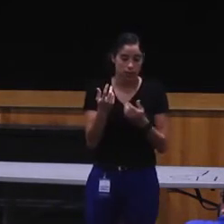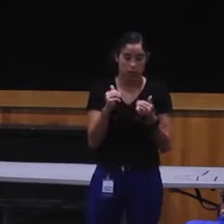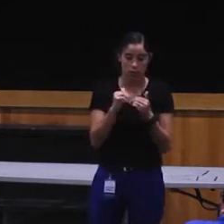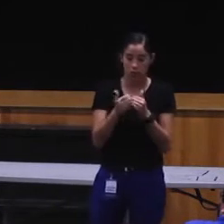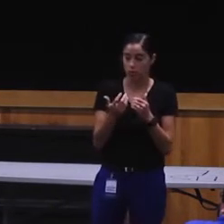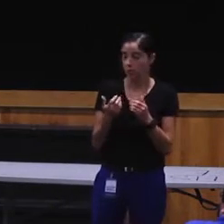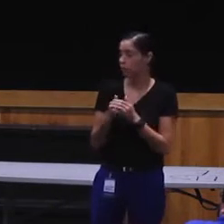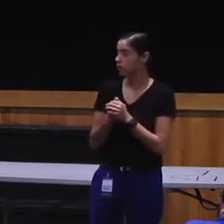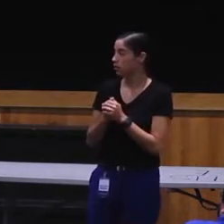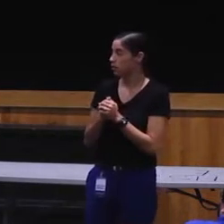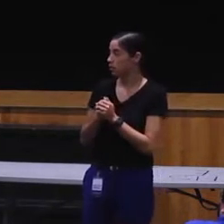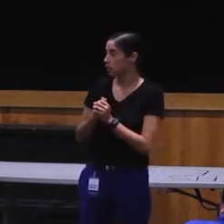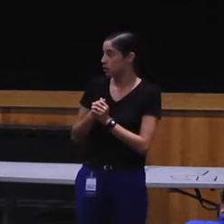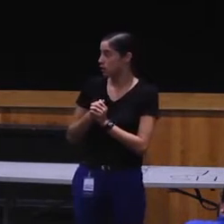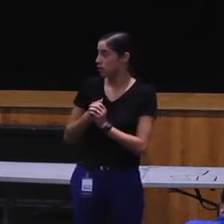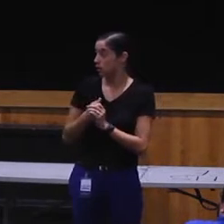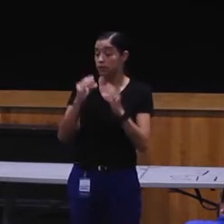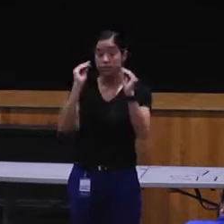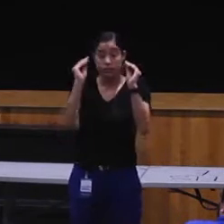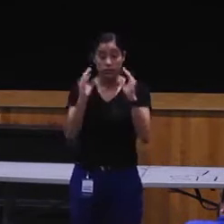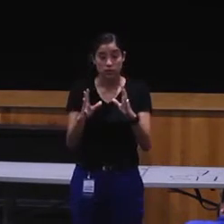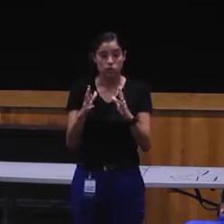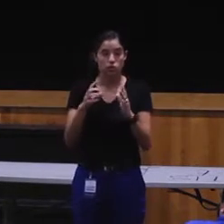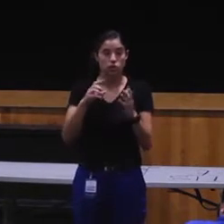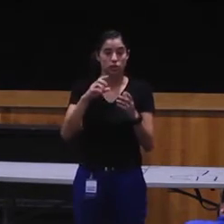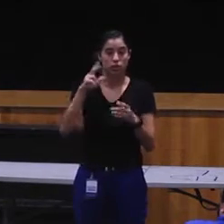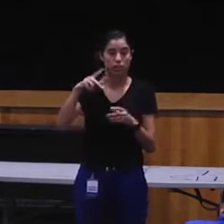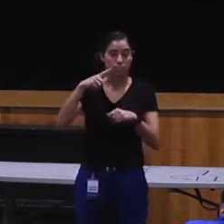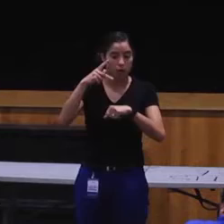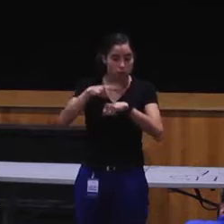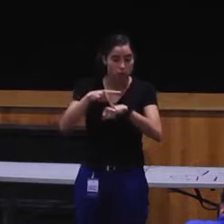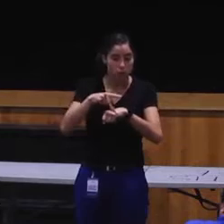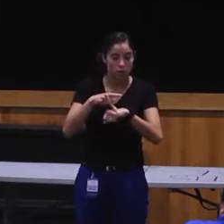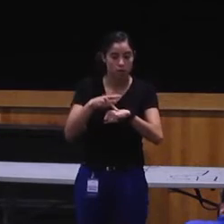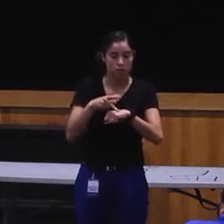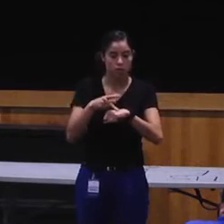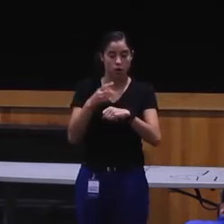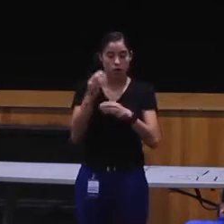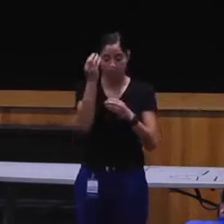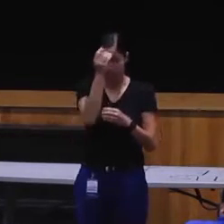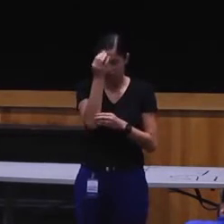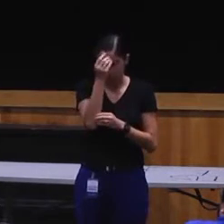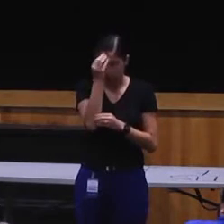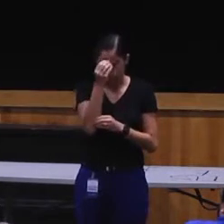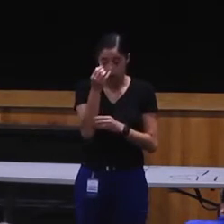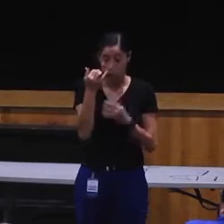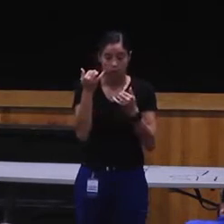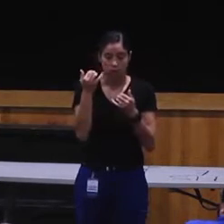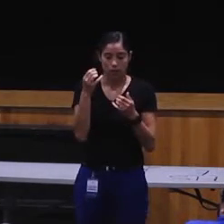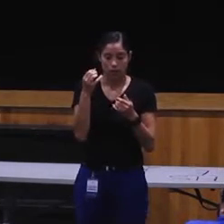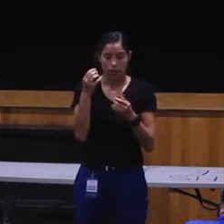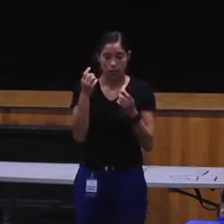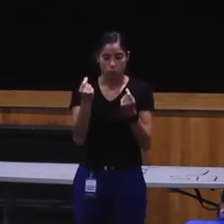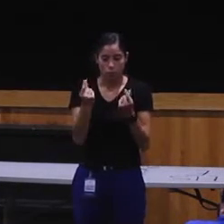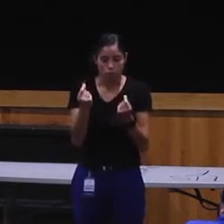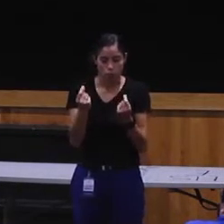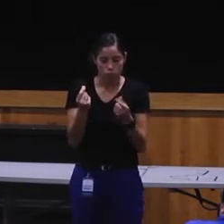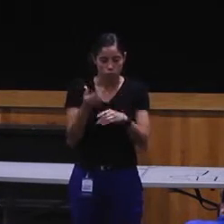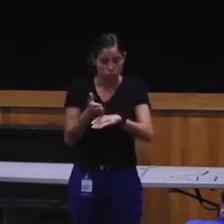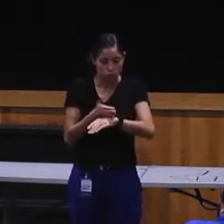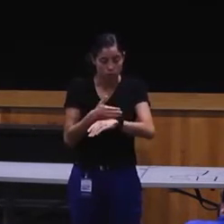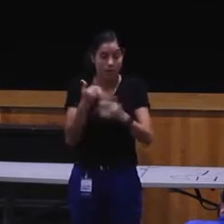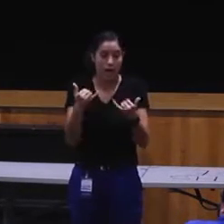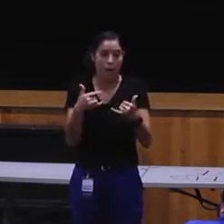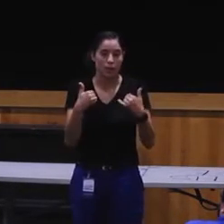and principals and those things trying to think what was the best thing to do. Now we have experts telling us what to do, and there's no sense of having